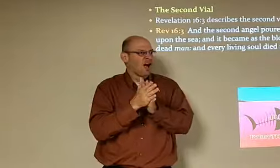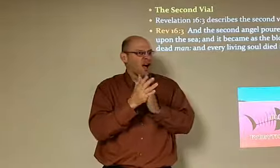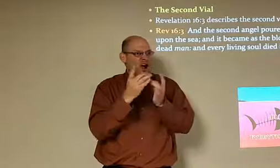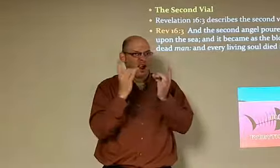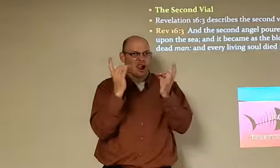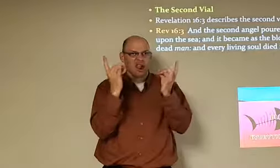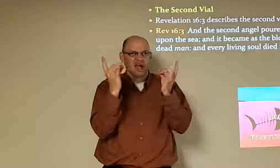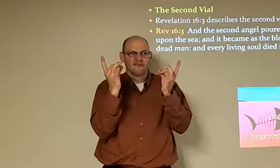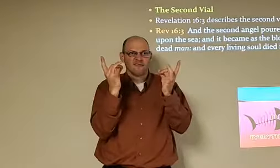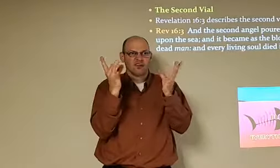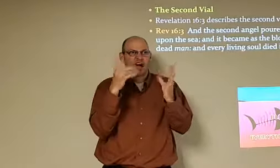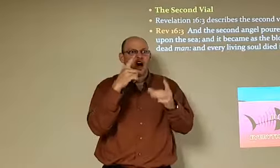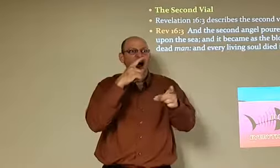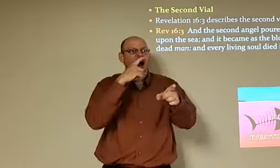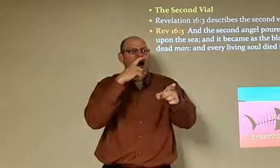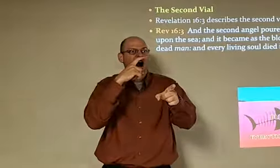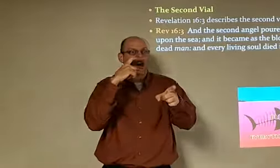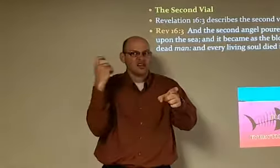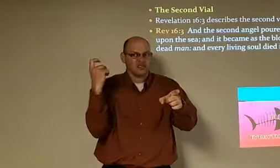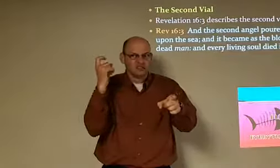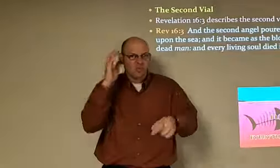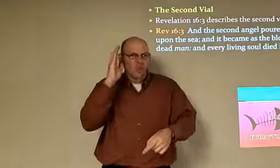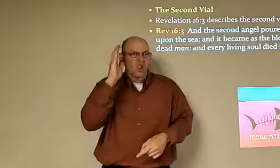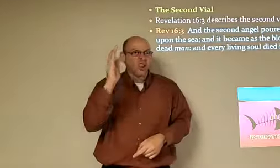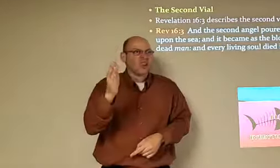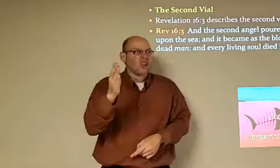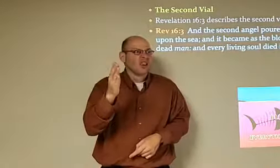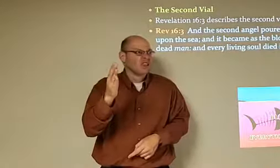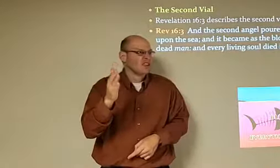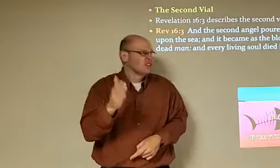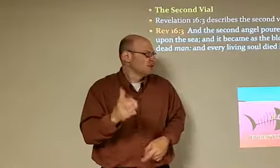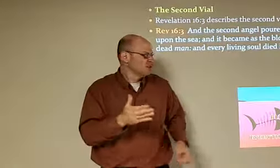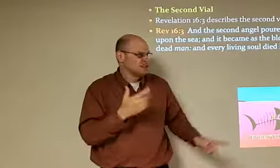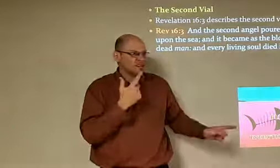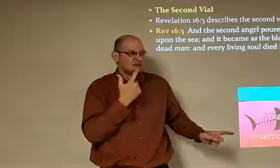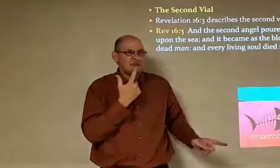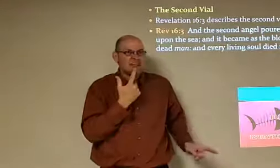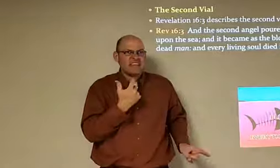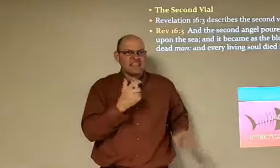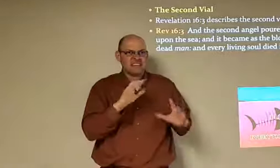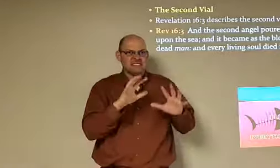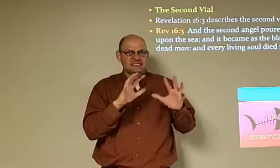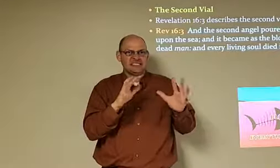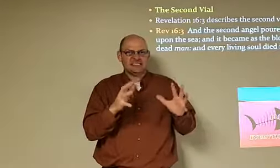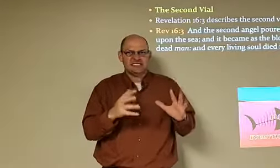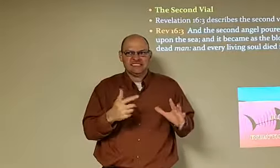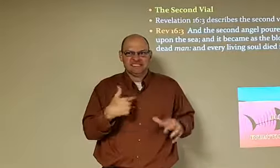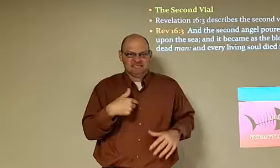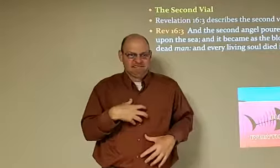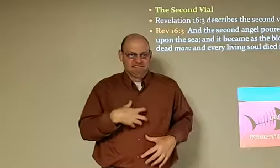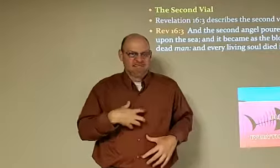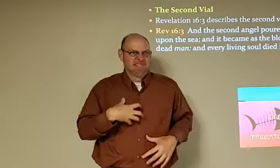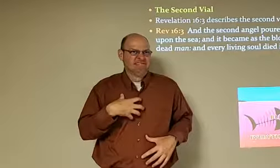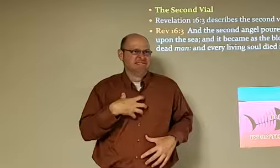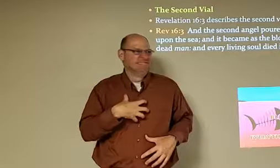It's going to change. It's going to become horrible. It's going to be ugly. It will. The red is going